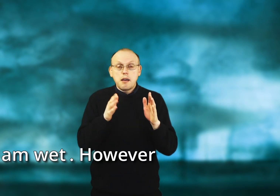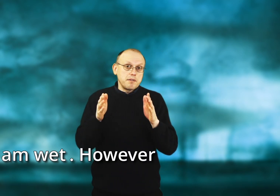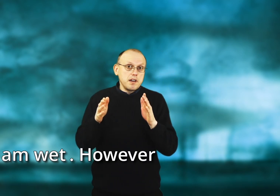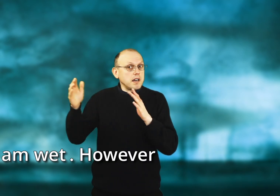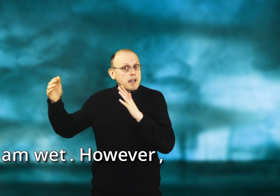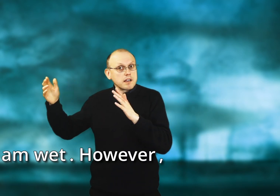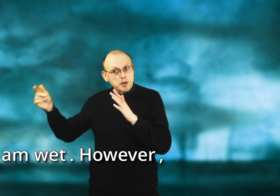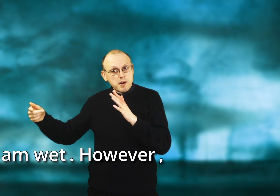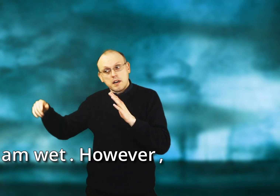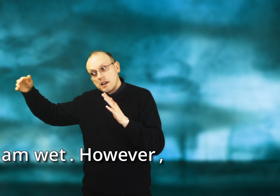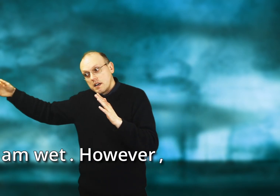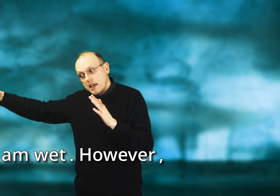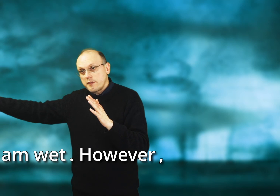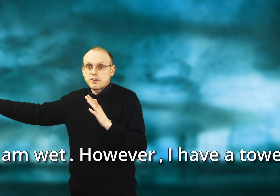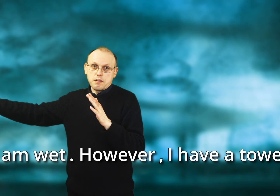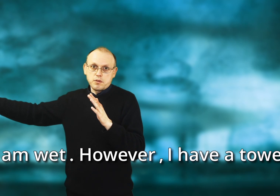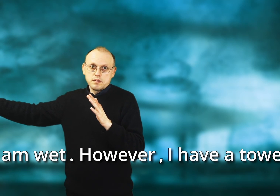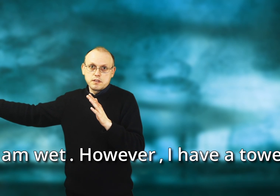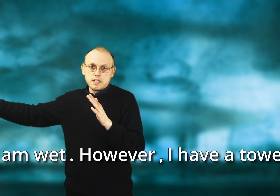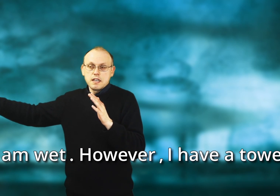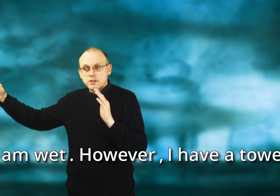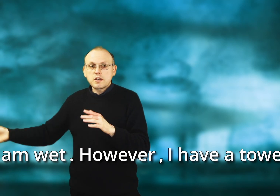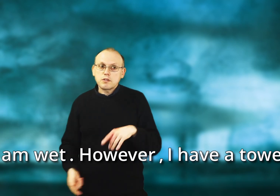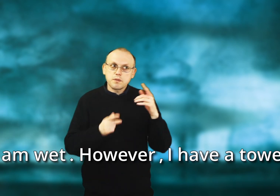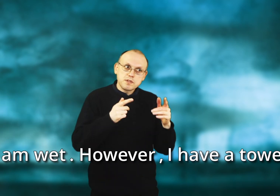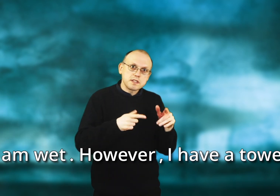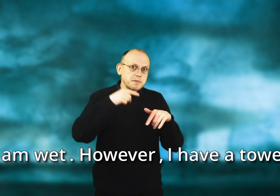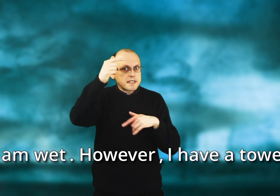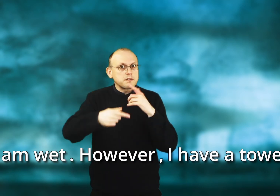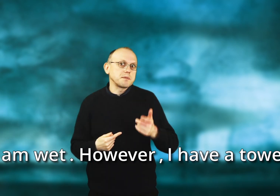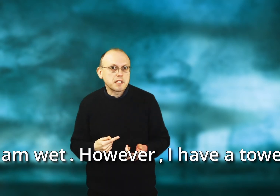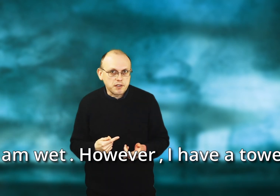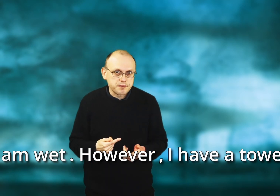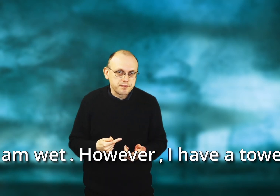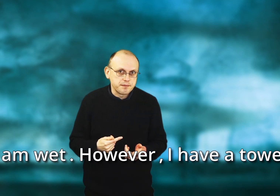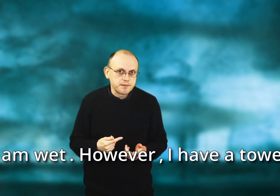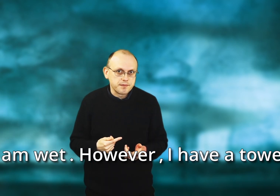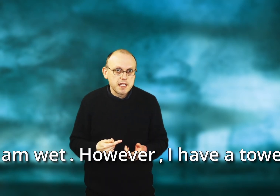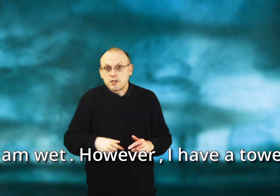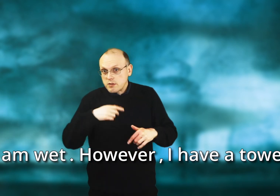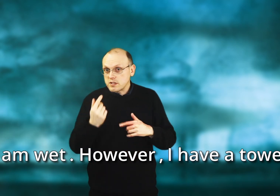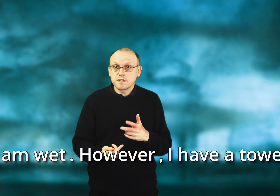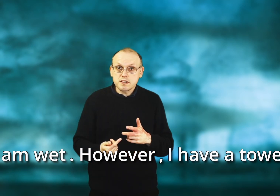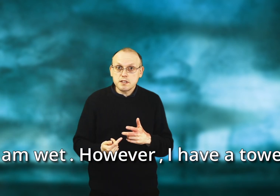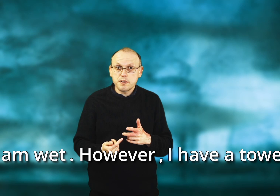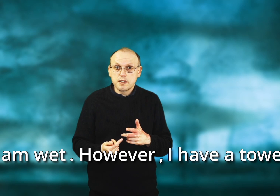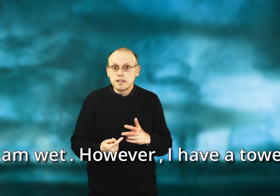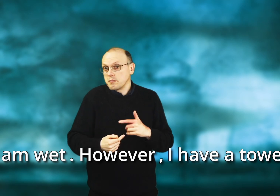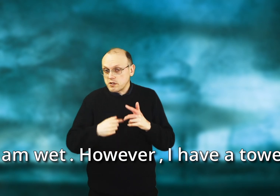However, comma, I have a towel. So you can use a full stop instead of a semicolon. You can use a full stop because